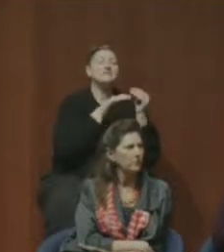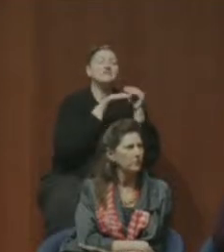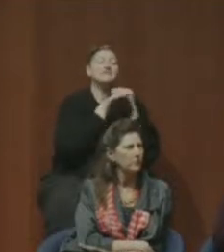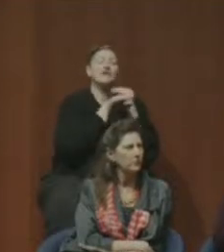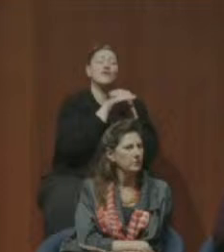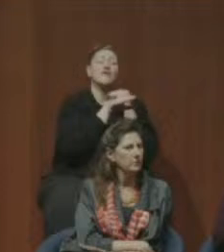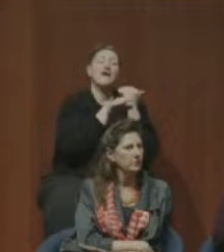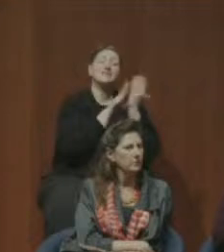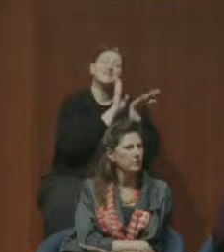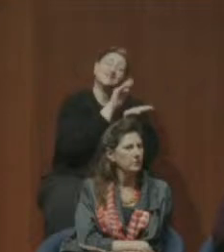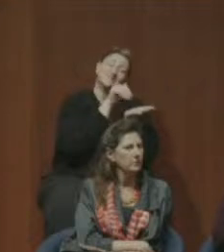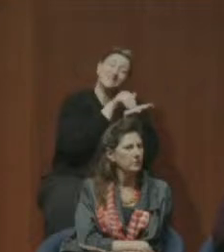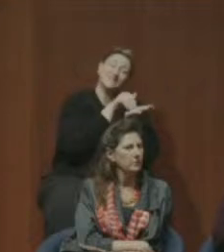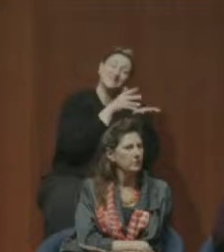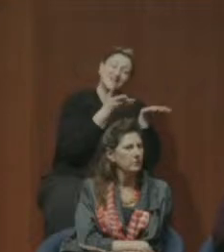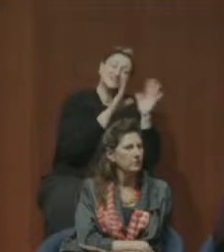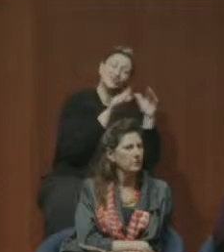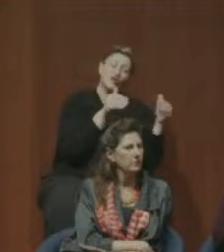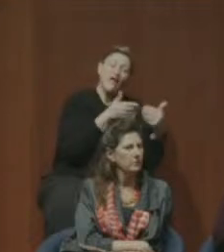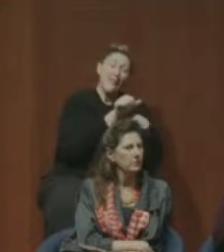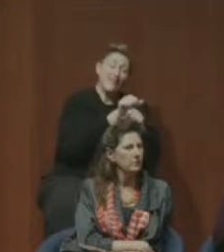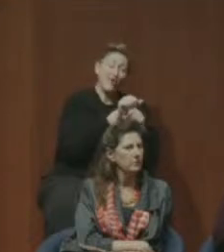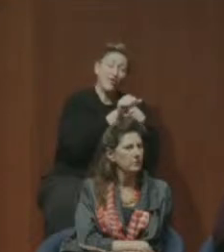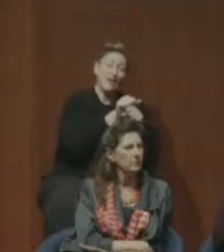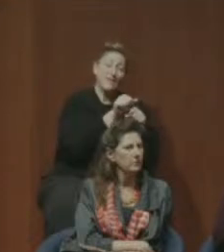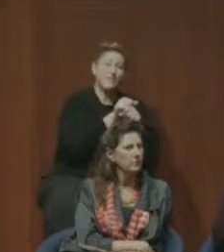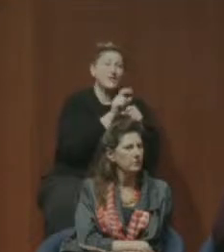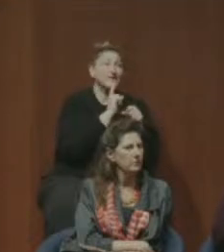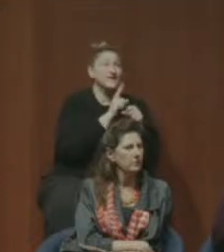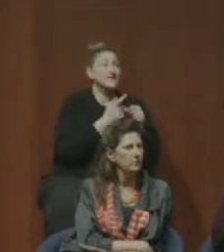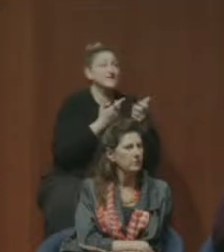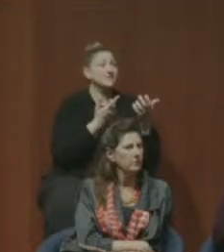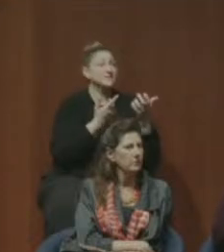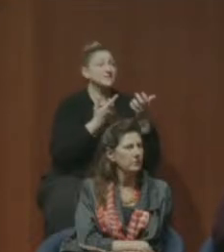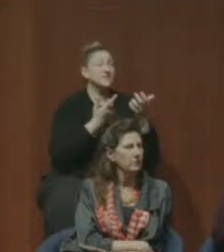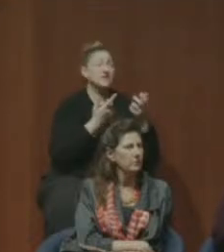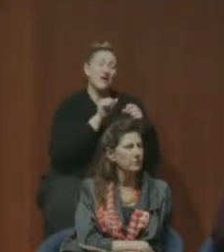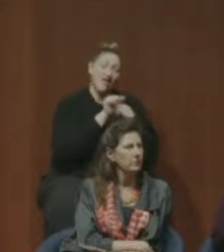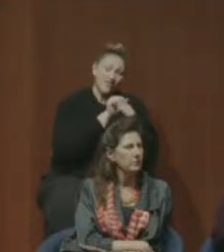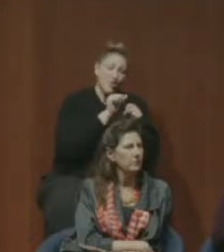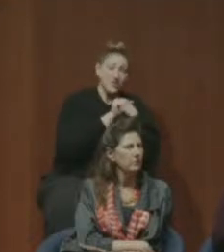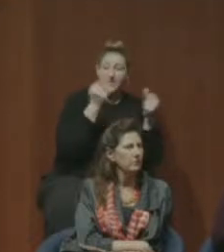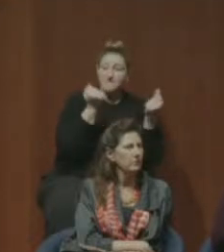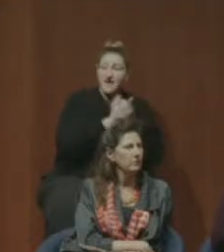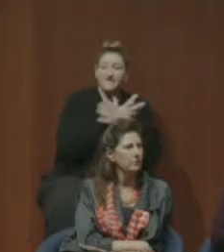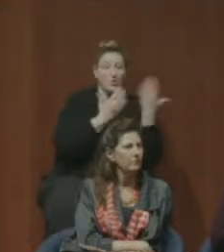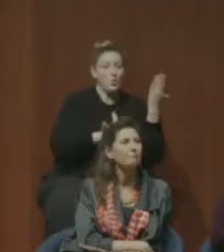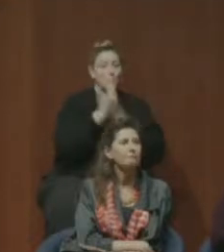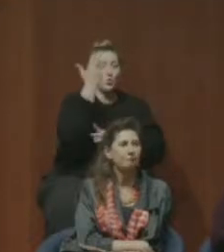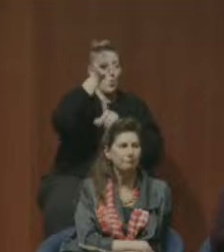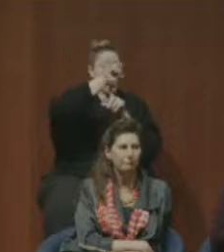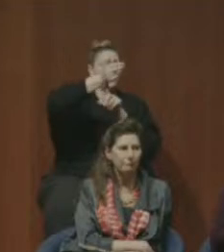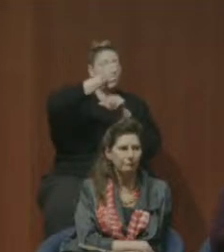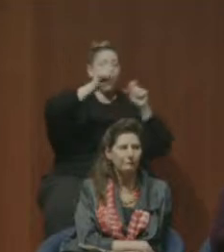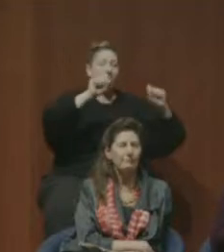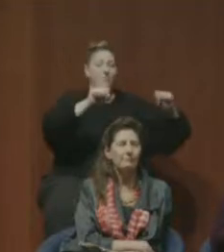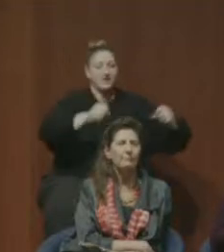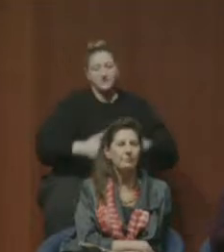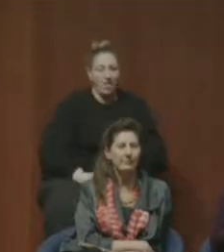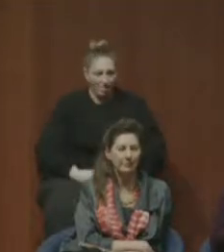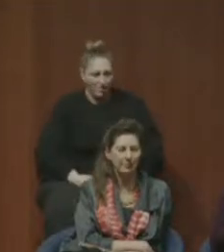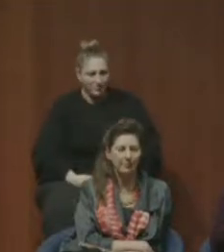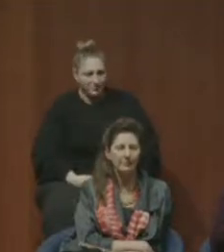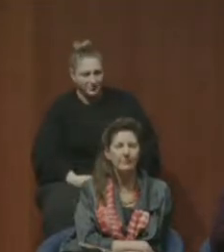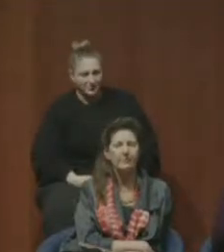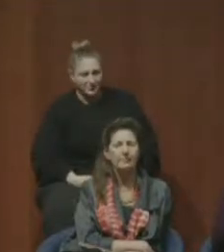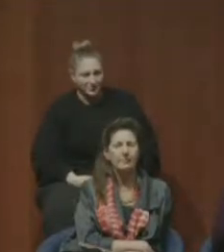at the center, that their labor is what makes every new hotel happen, every